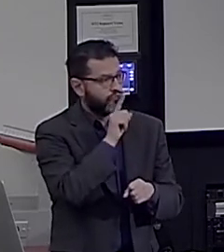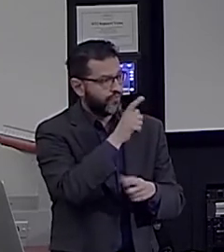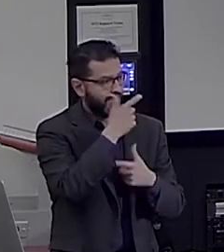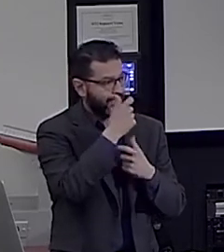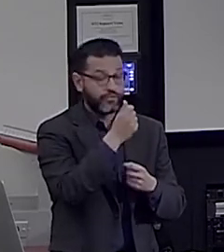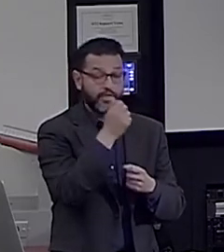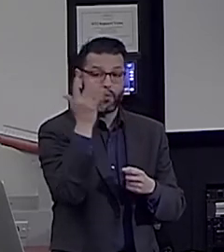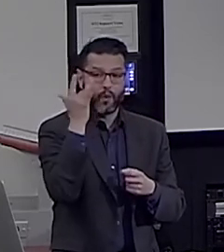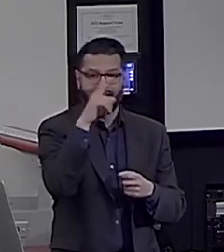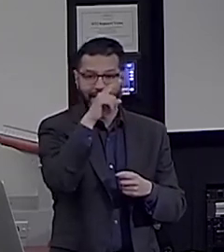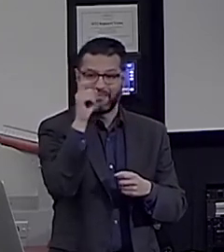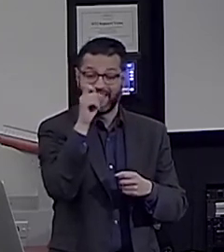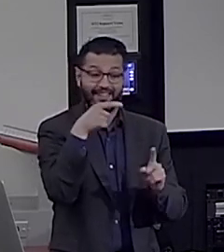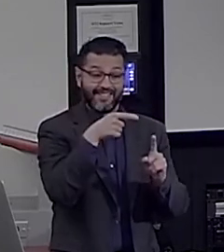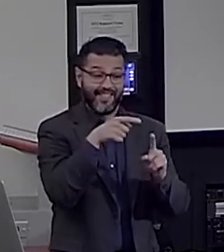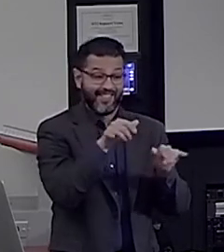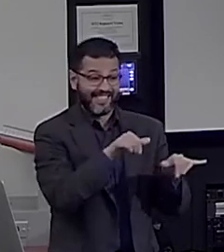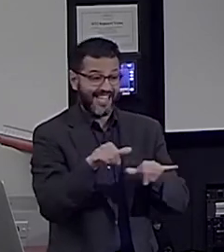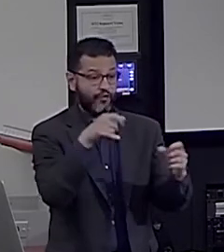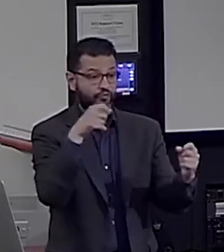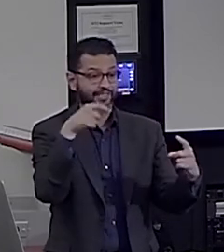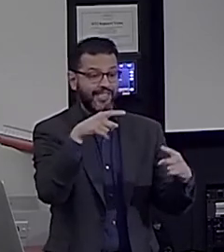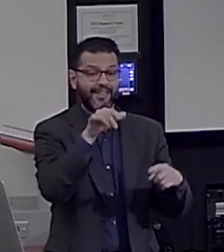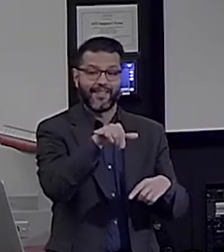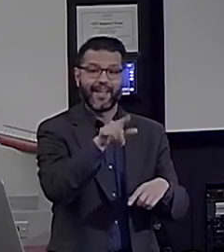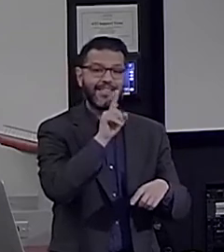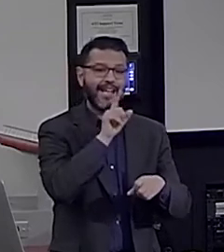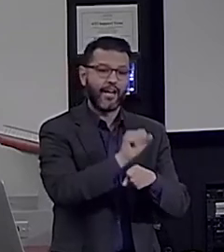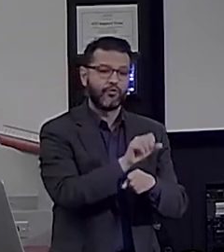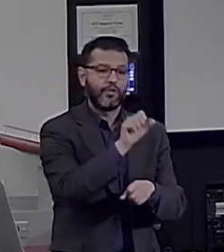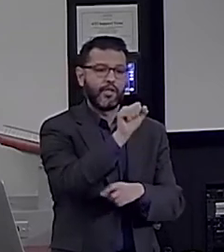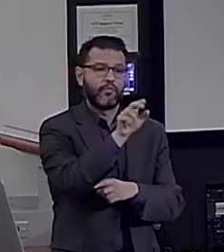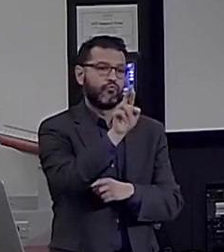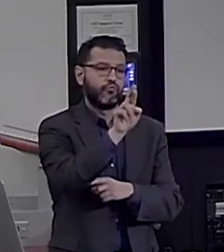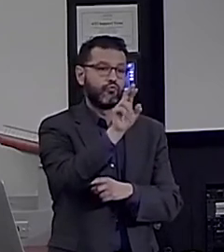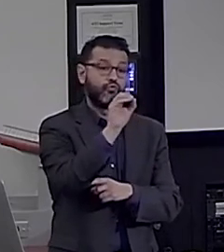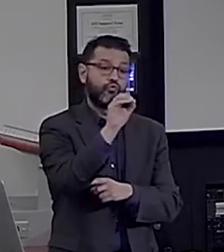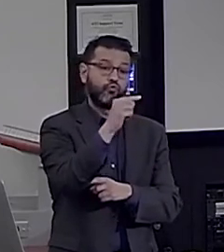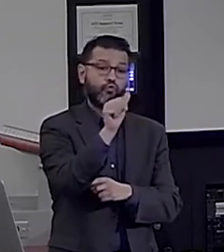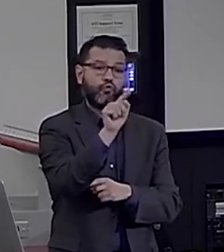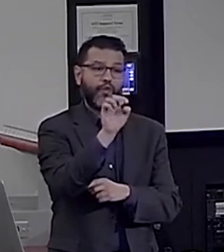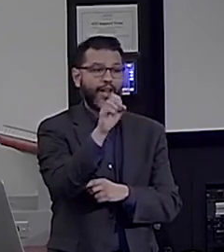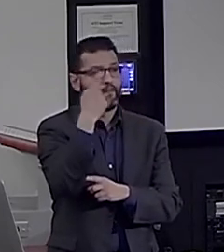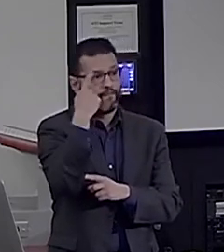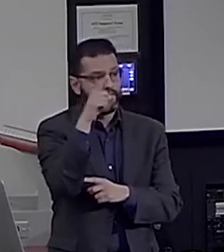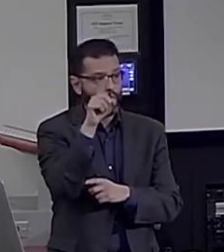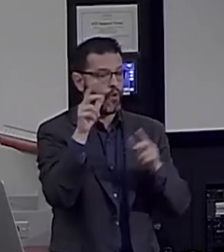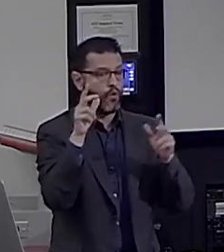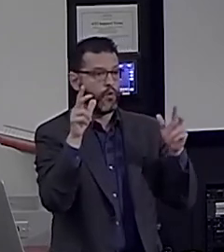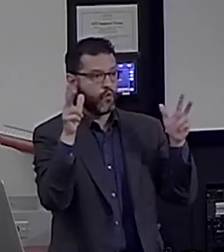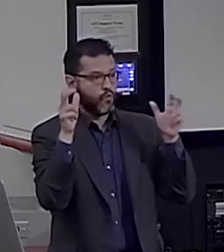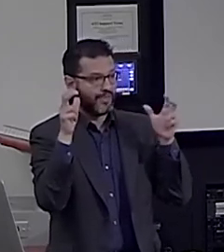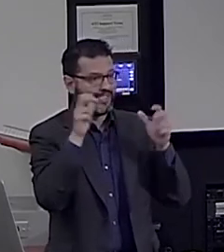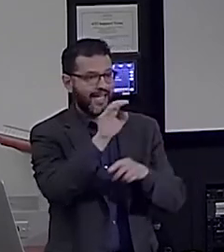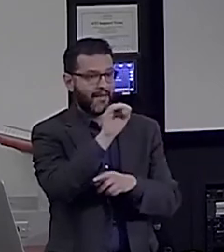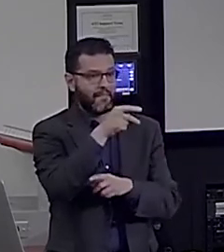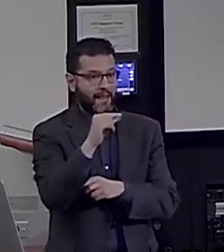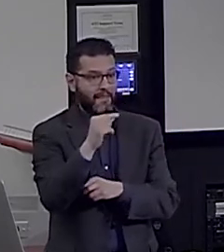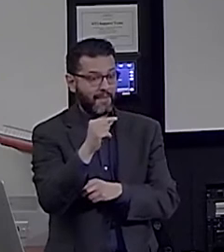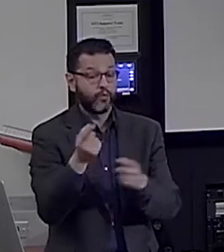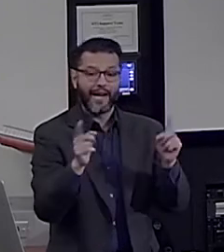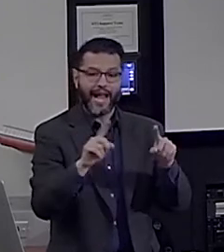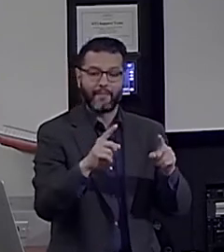really a surrogate for acoustic mapping so what happens the signal comes in over and over and over